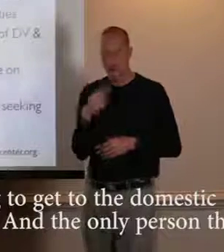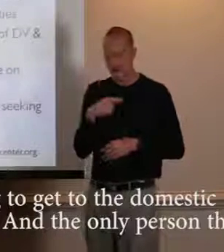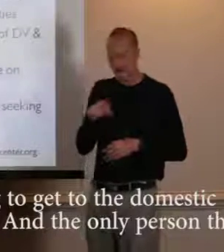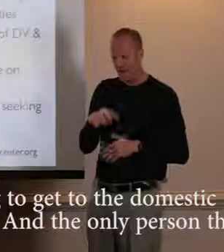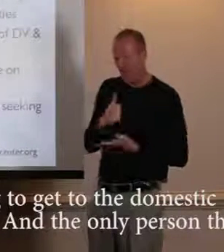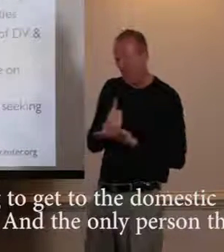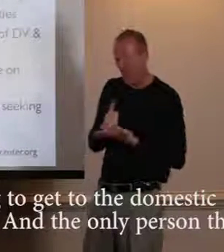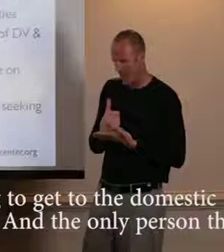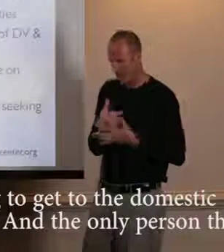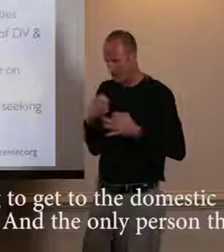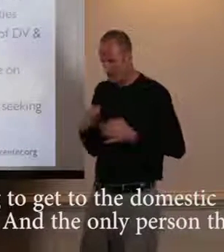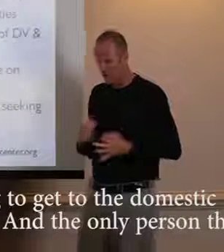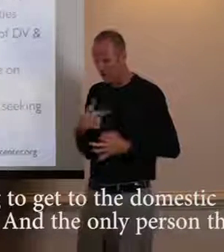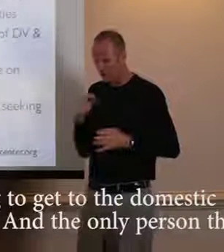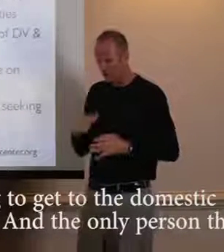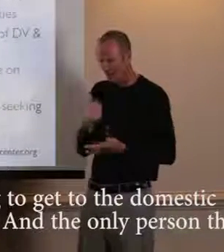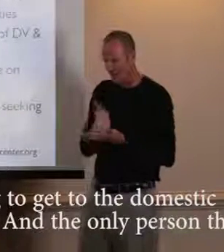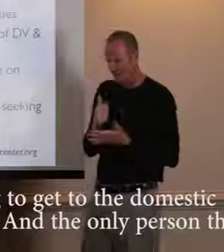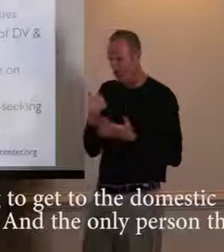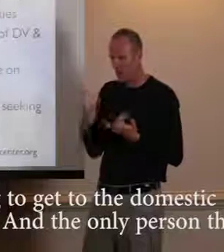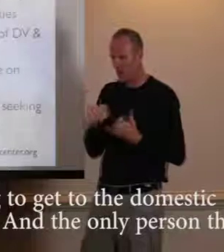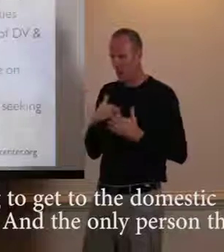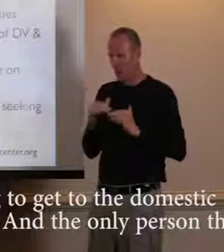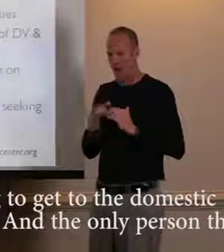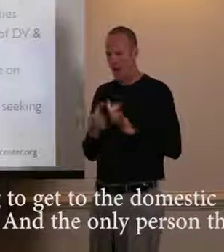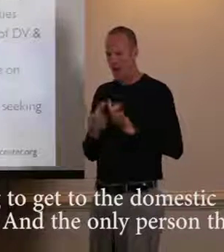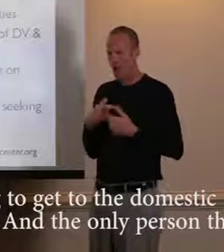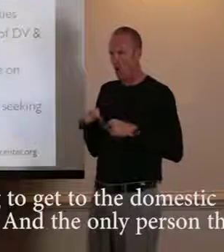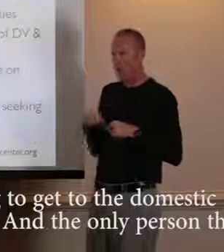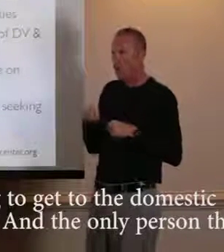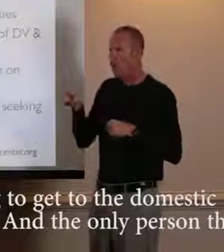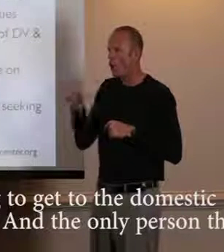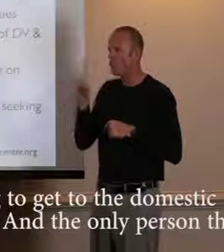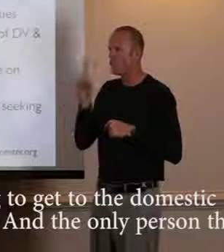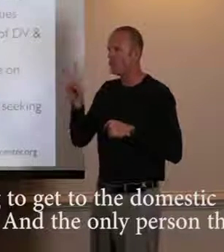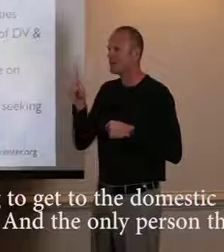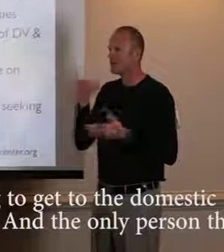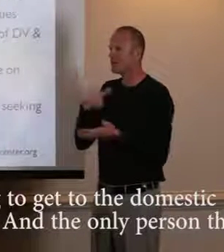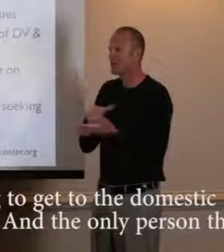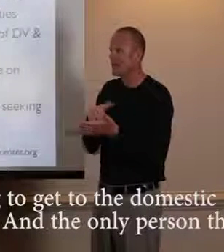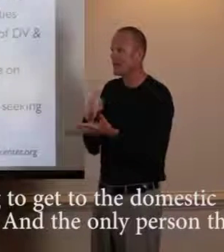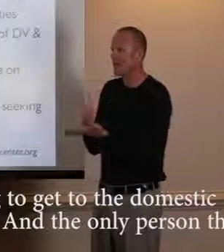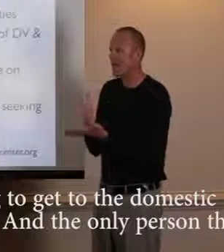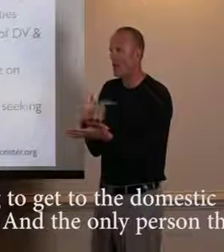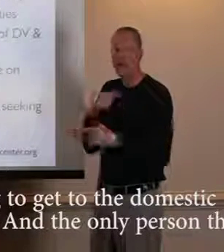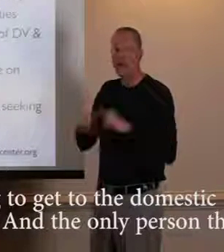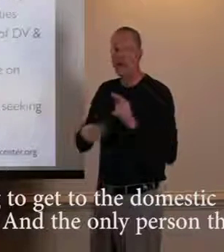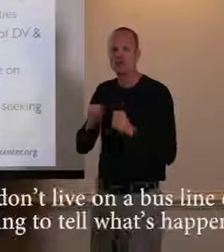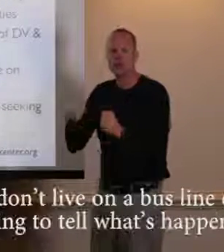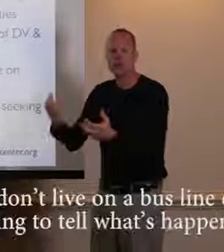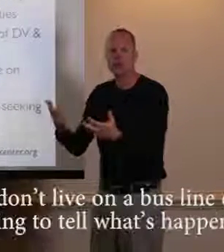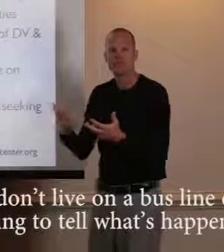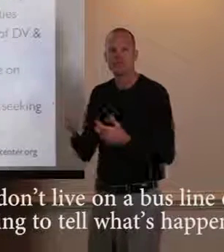but now how am I going to get to the domestic violence center? I can't drive, and the only person that drives me is my